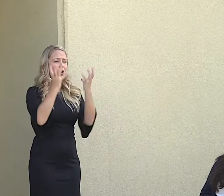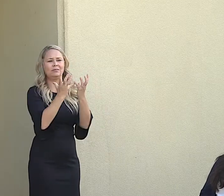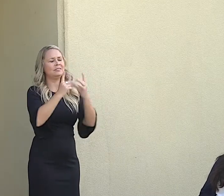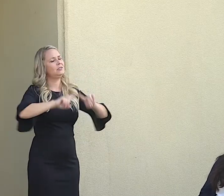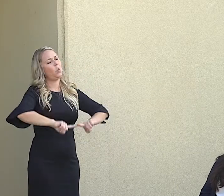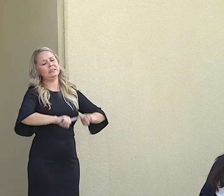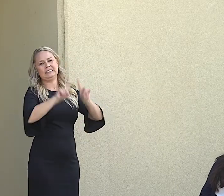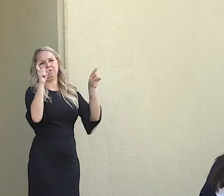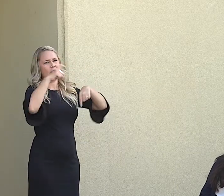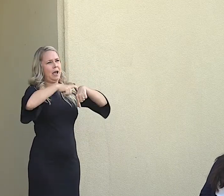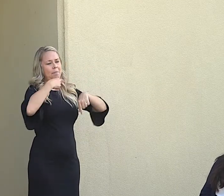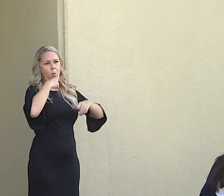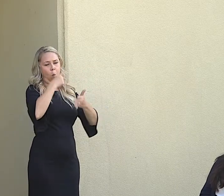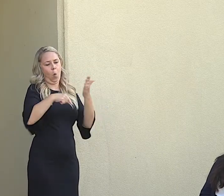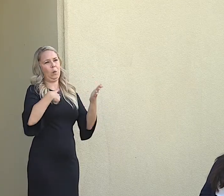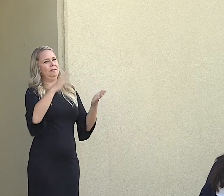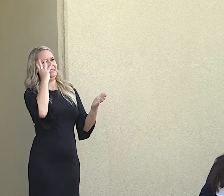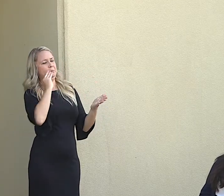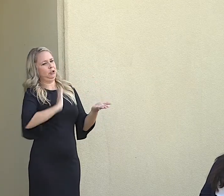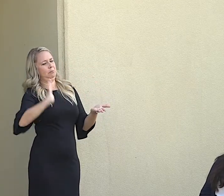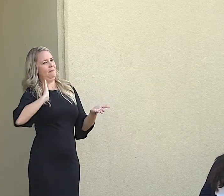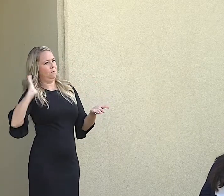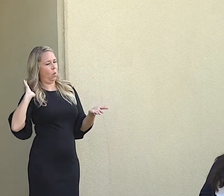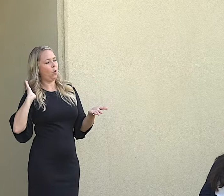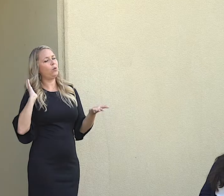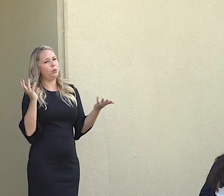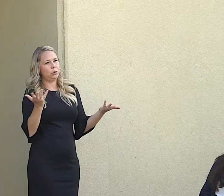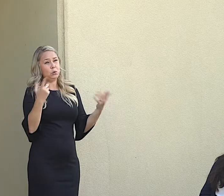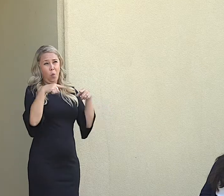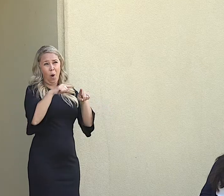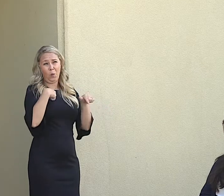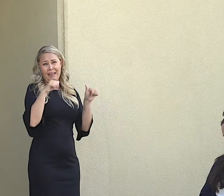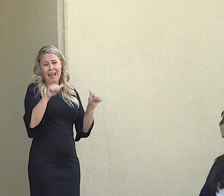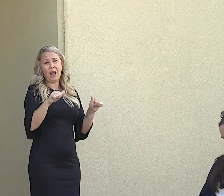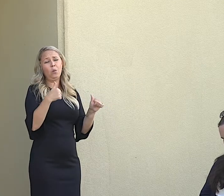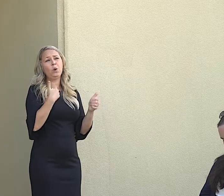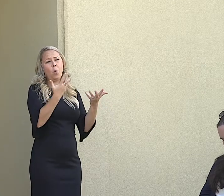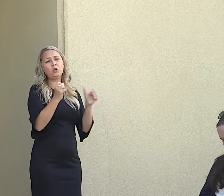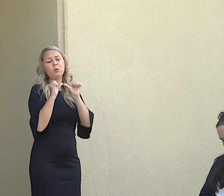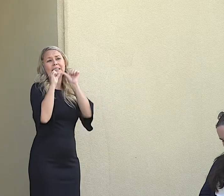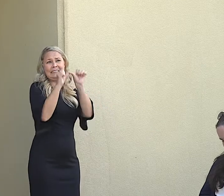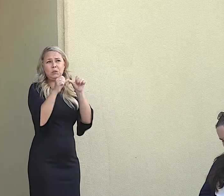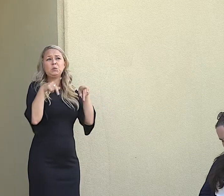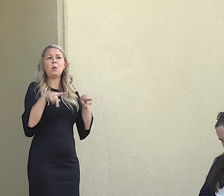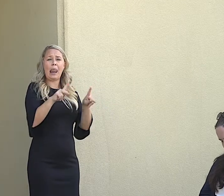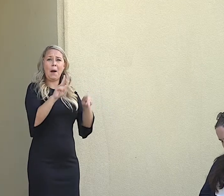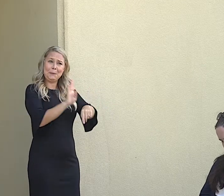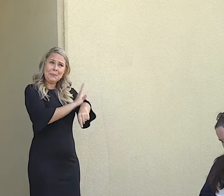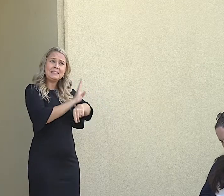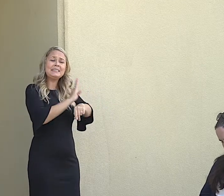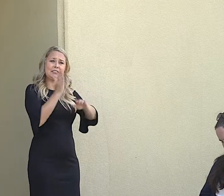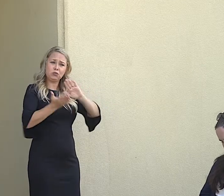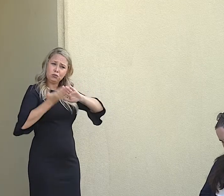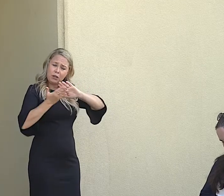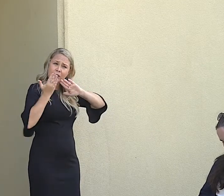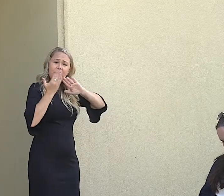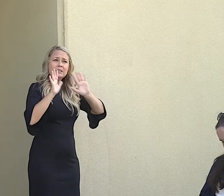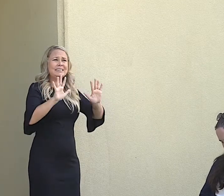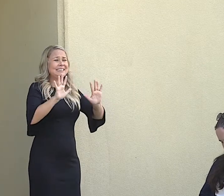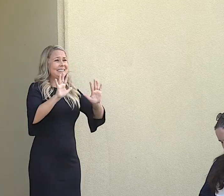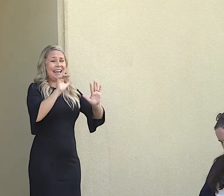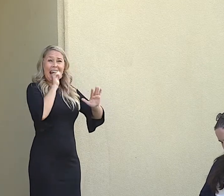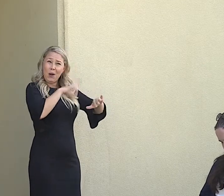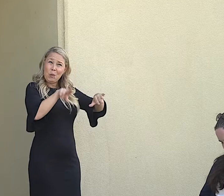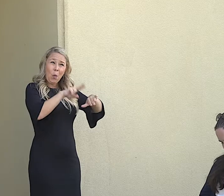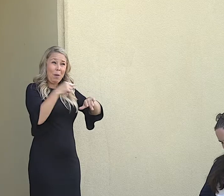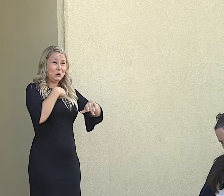totally different time than anything we've faced before. So while we can, we do want to continue to allow business to operate. It's not as normal